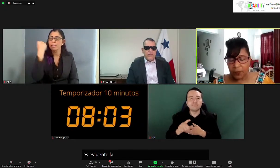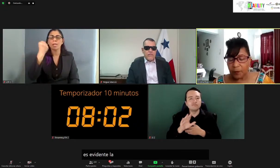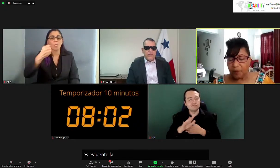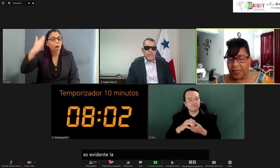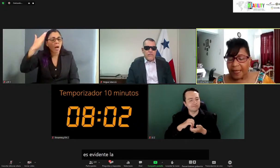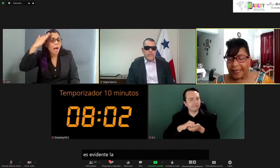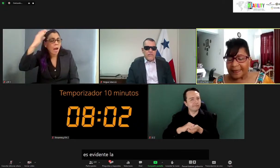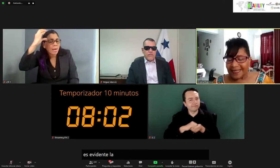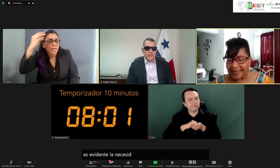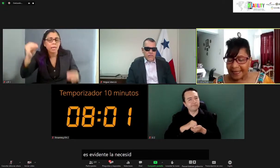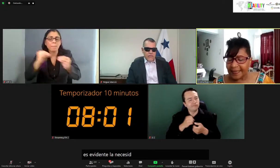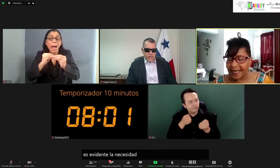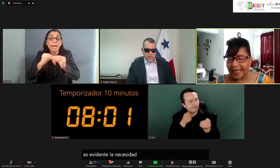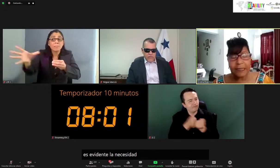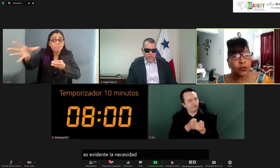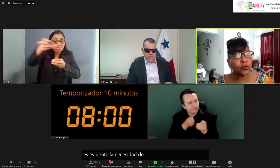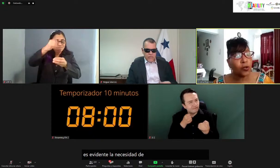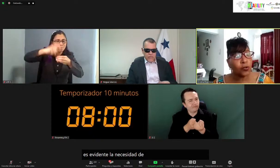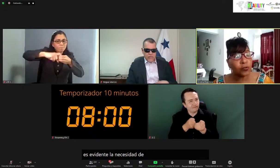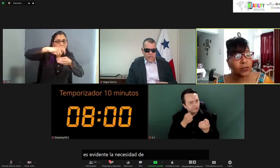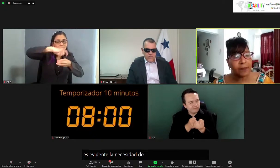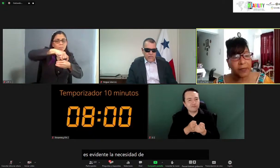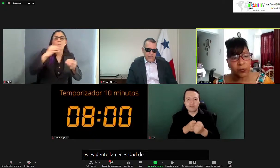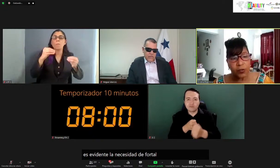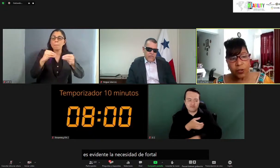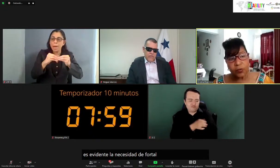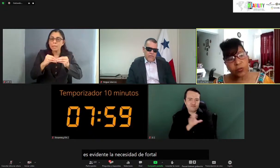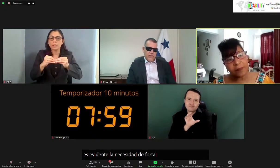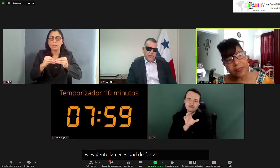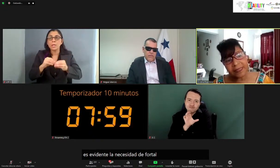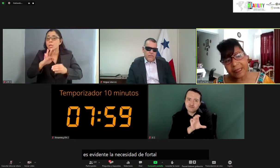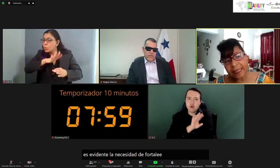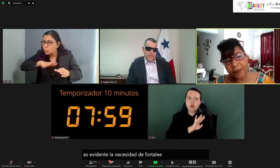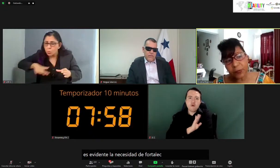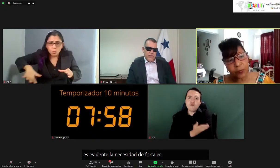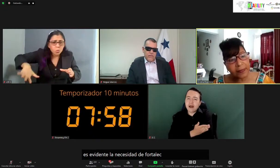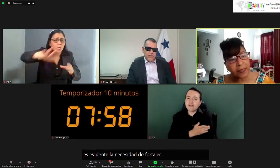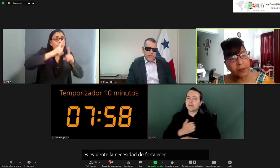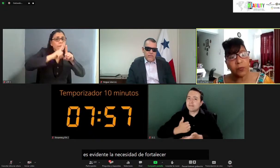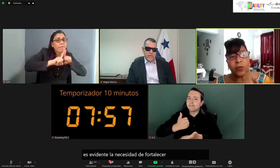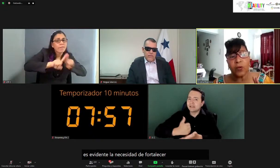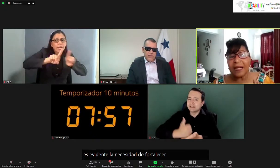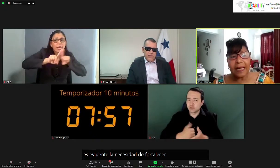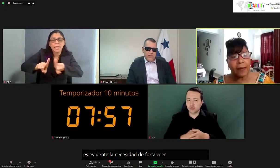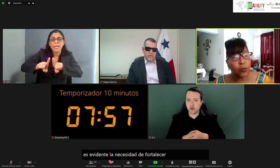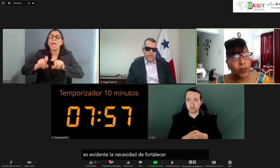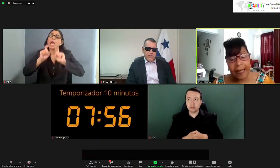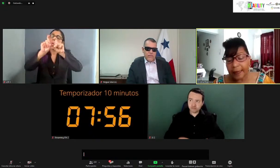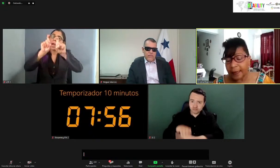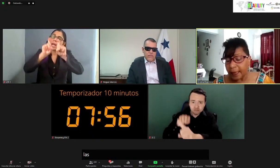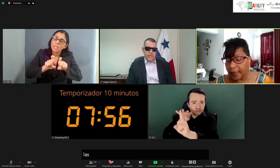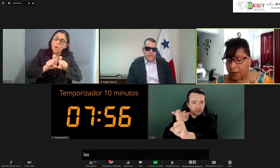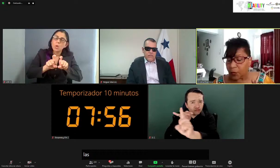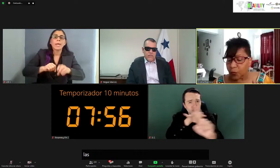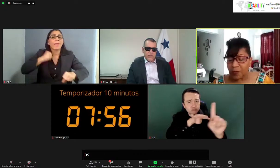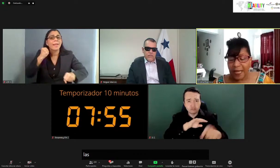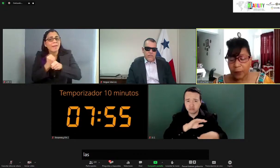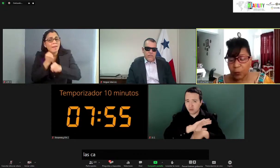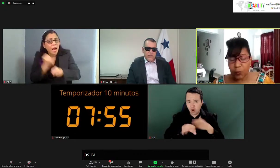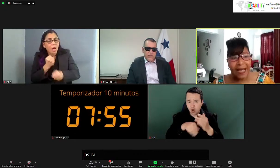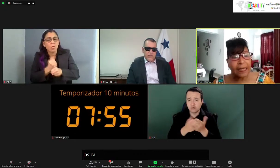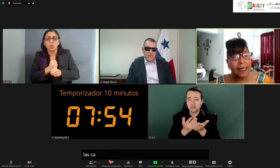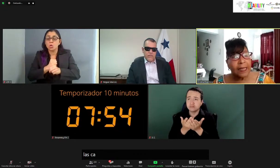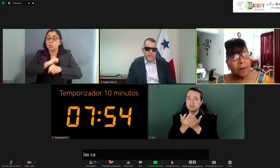to strengthen these participatory disengagement capacities in all of the scopes not only in education